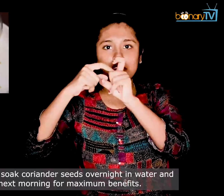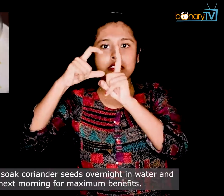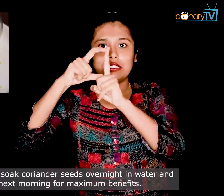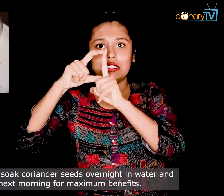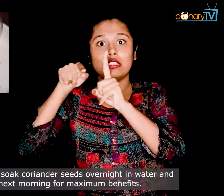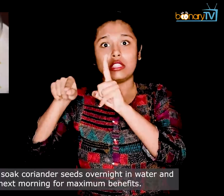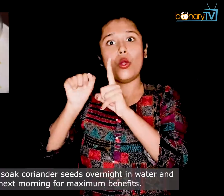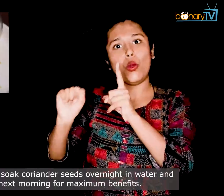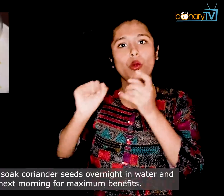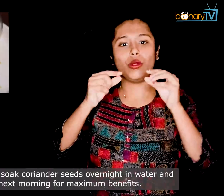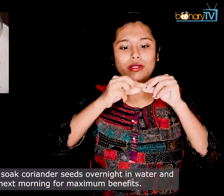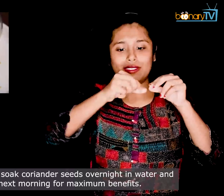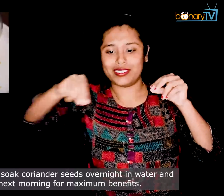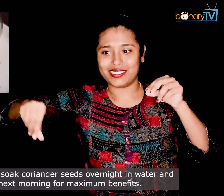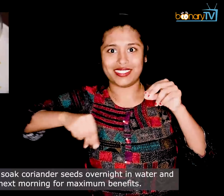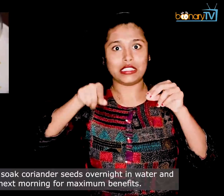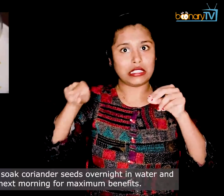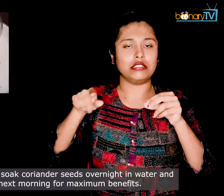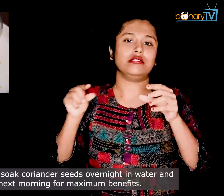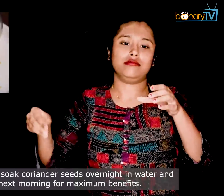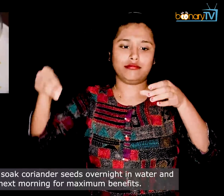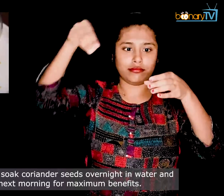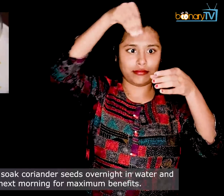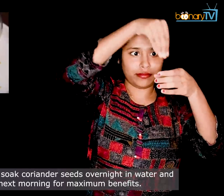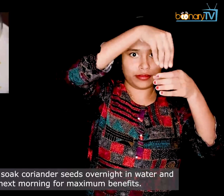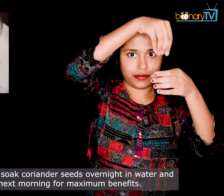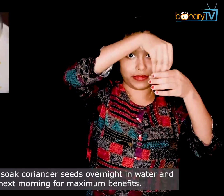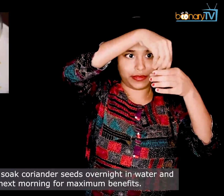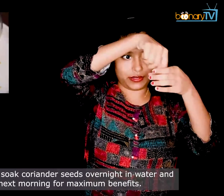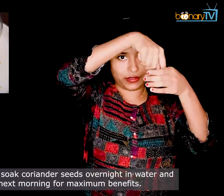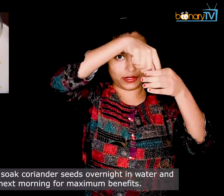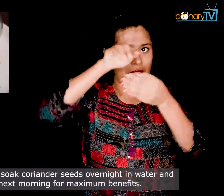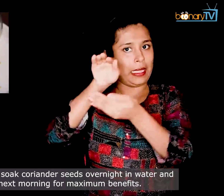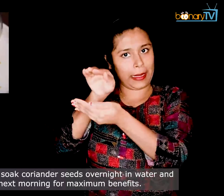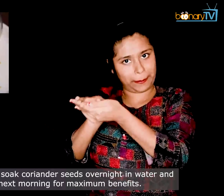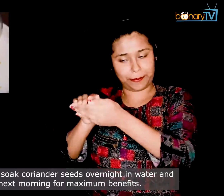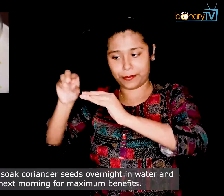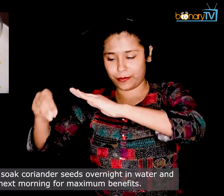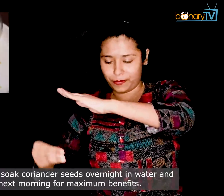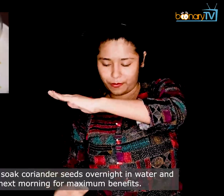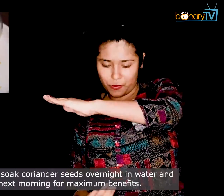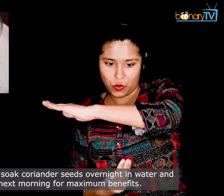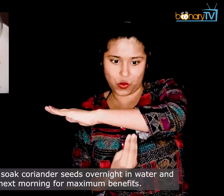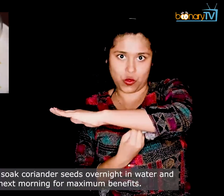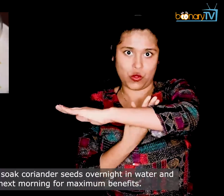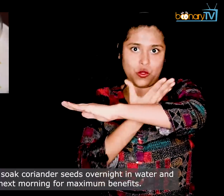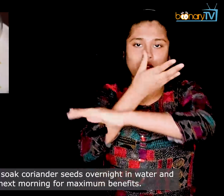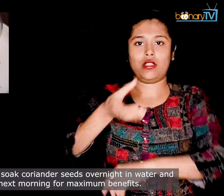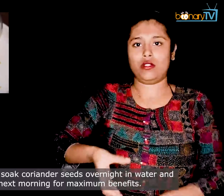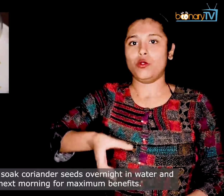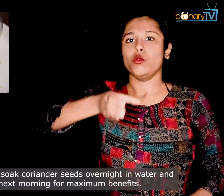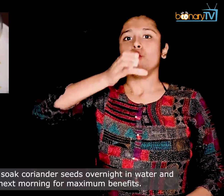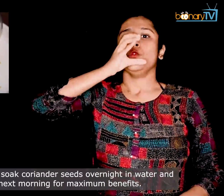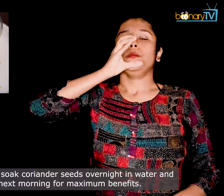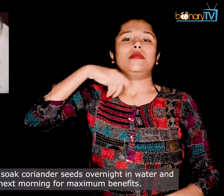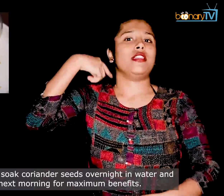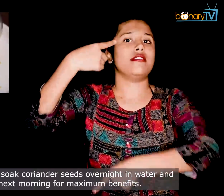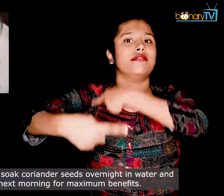water and consume next morning for maximum